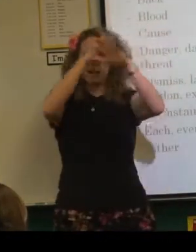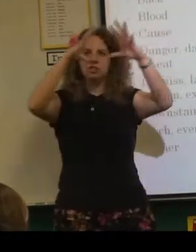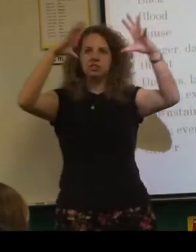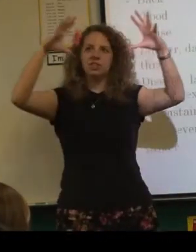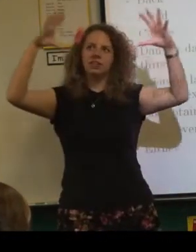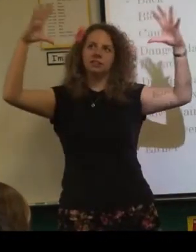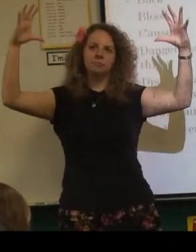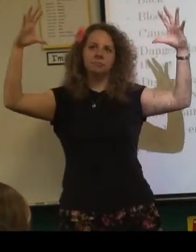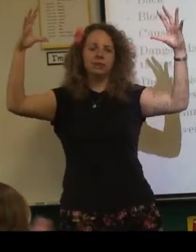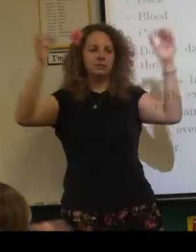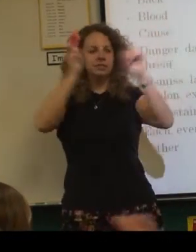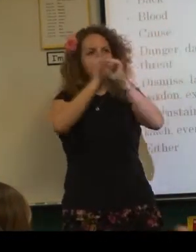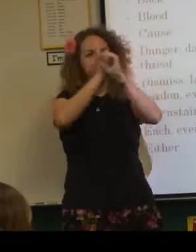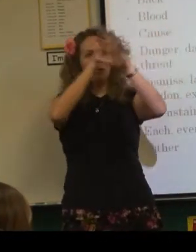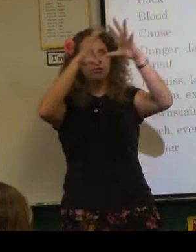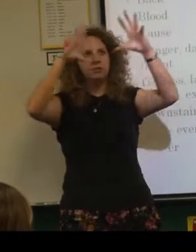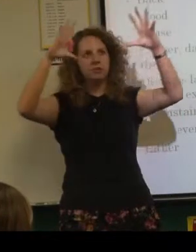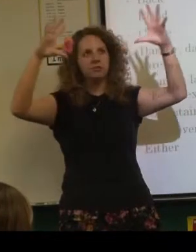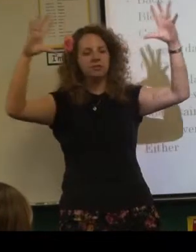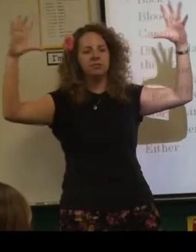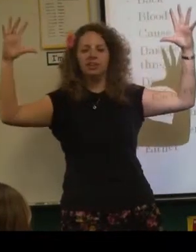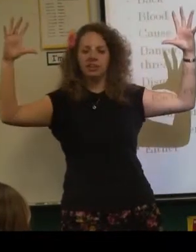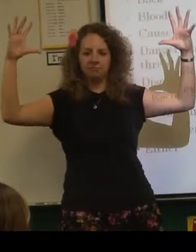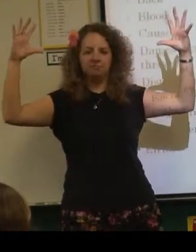imagine, like able to see the whole thing in front of you right there.